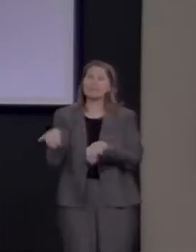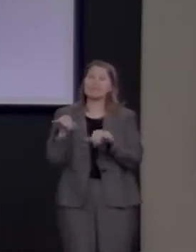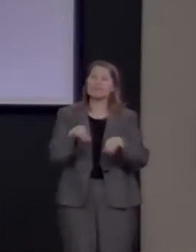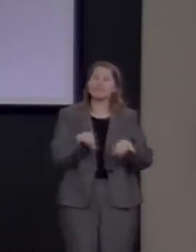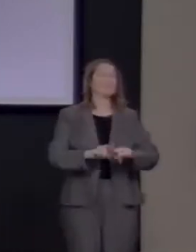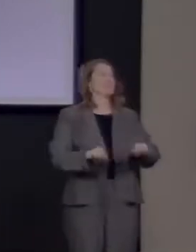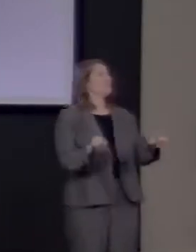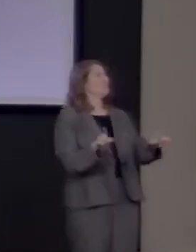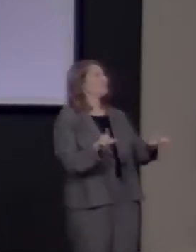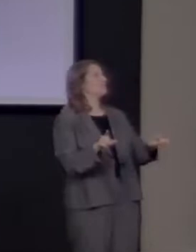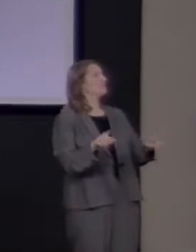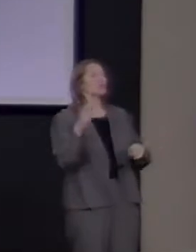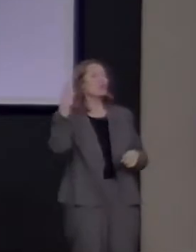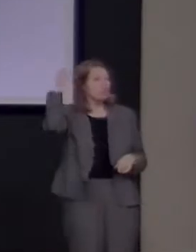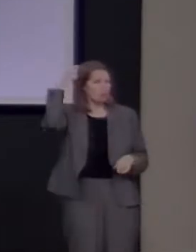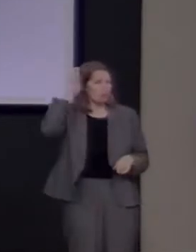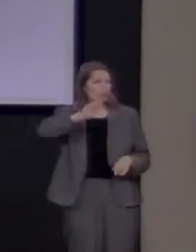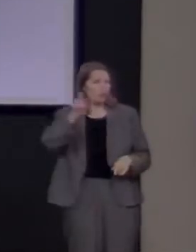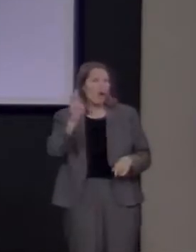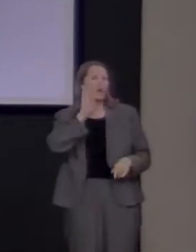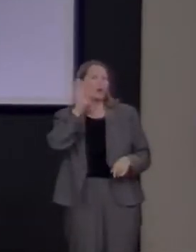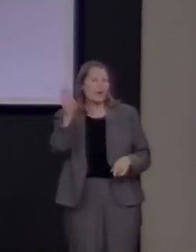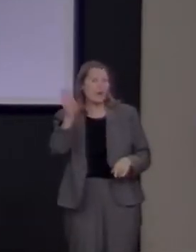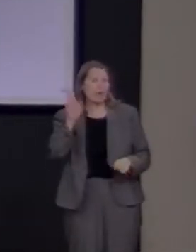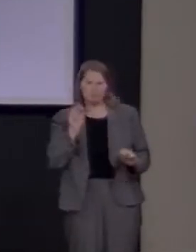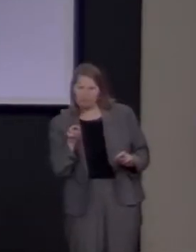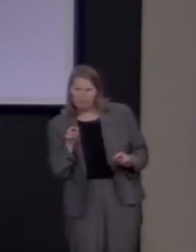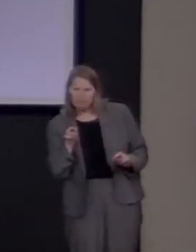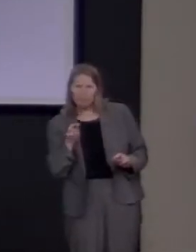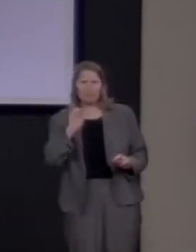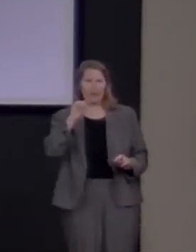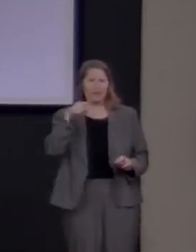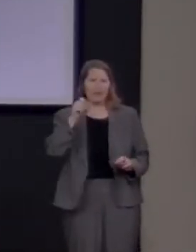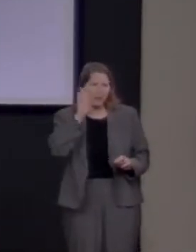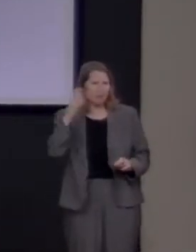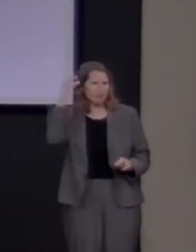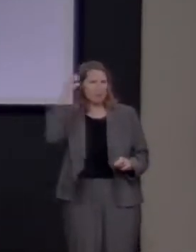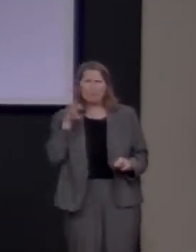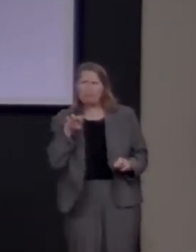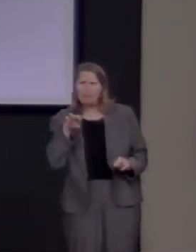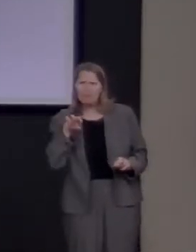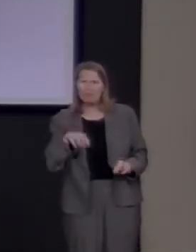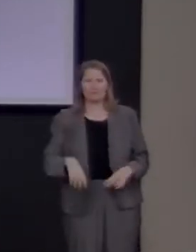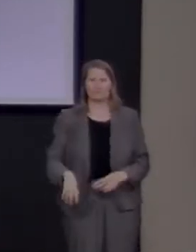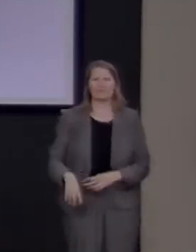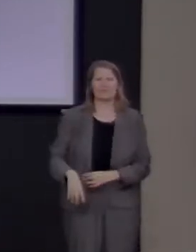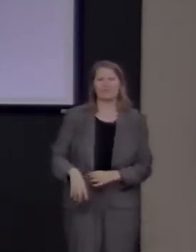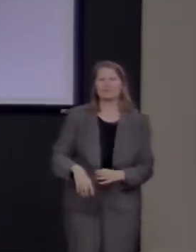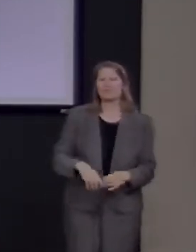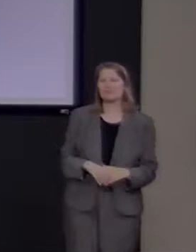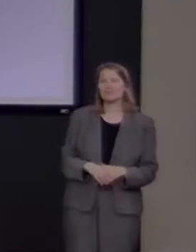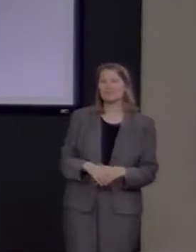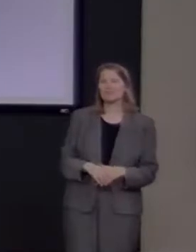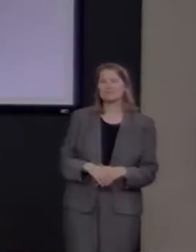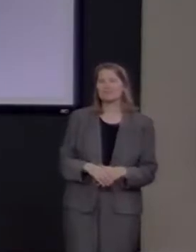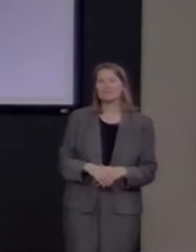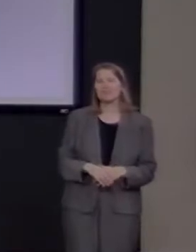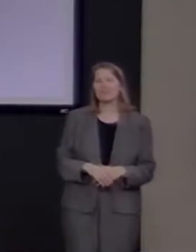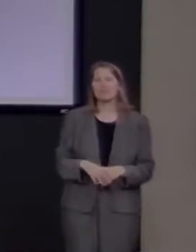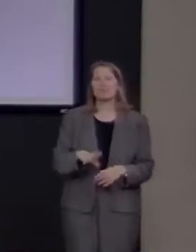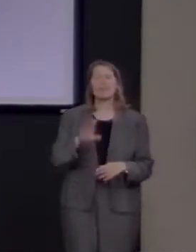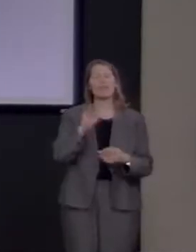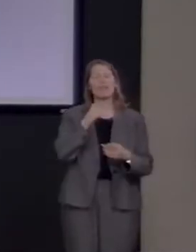6s in the right hemisphere, specifically in the right interparietal sulcus. However, when he looked at